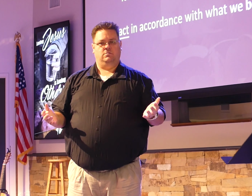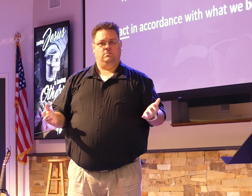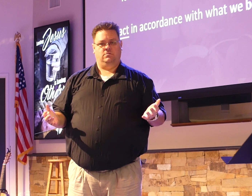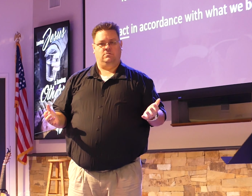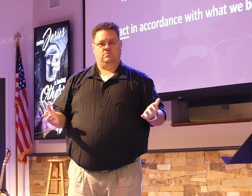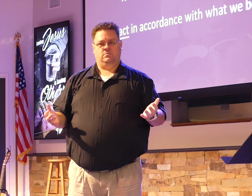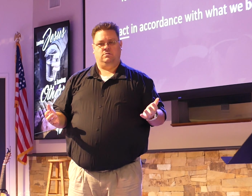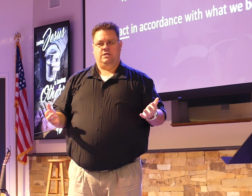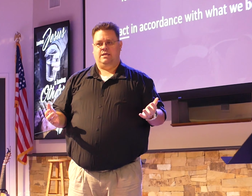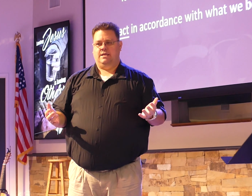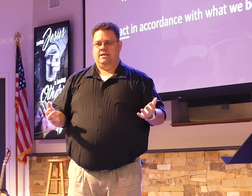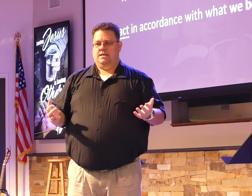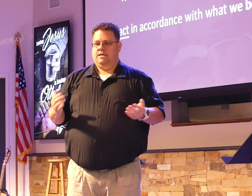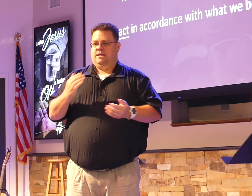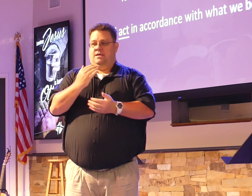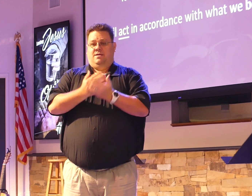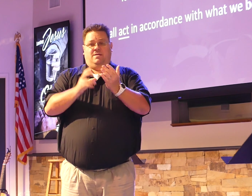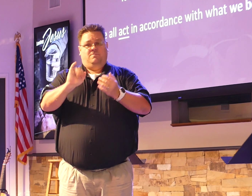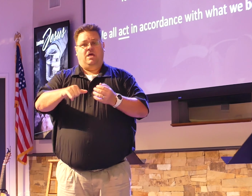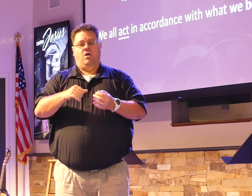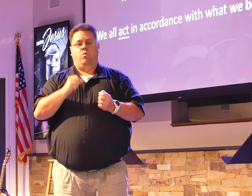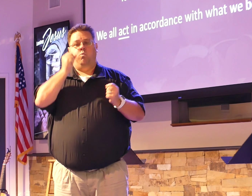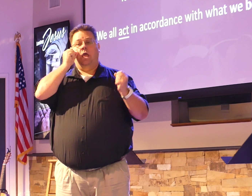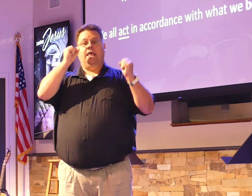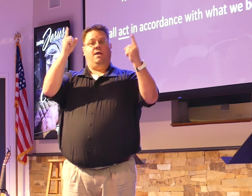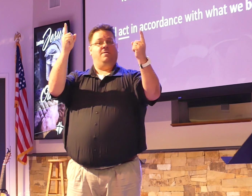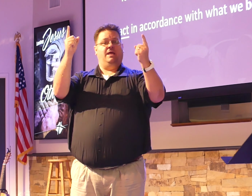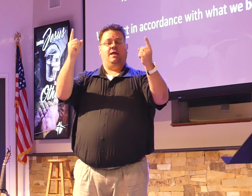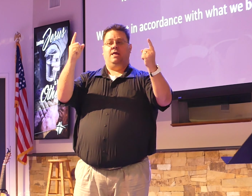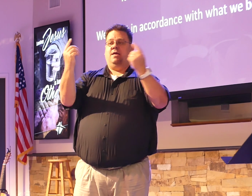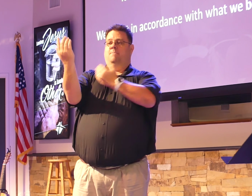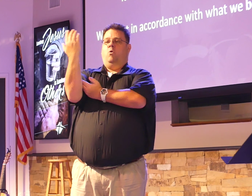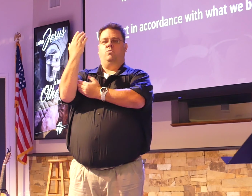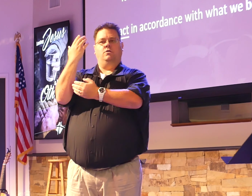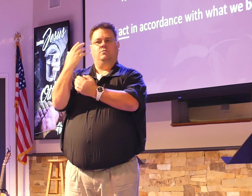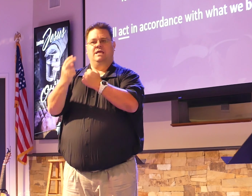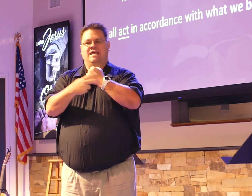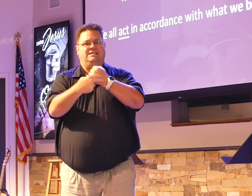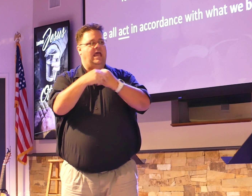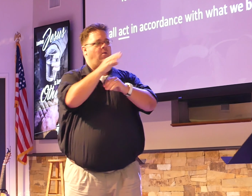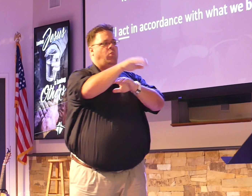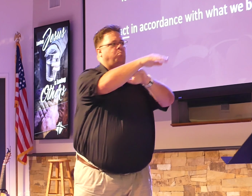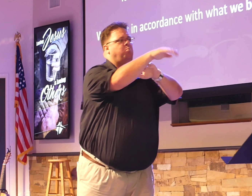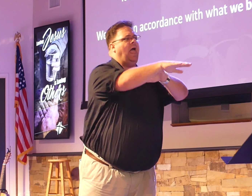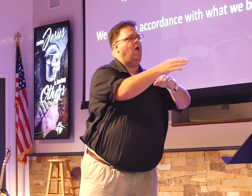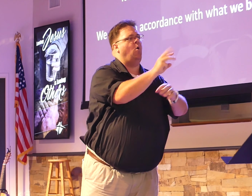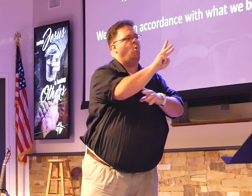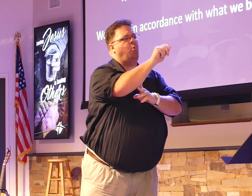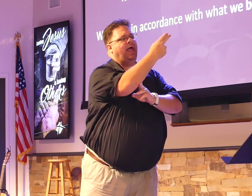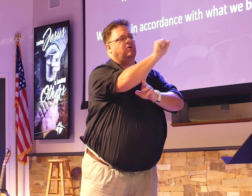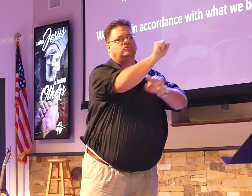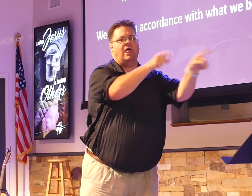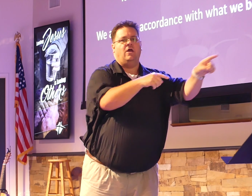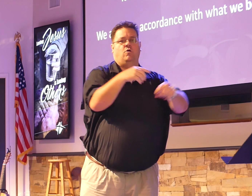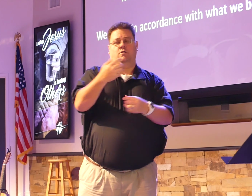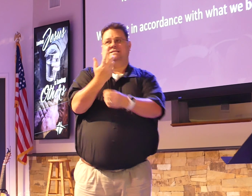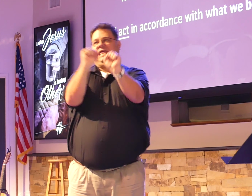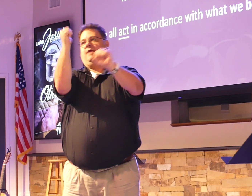So you've got people who wake up every morning. Man, they're all about saving whales. Other people are about saving trees. Other people are about saving money.